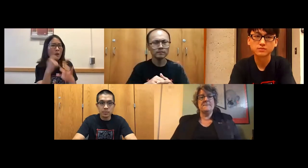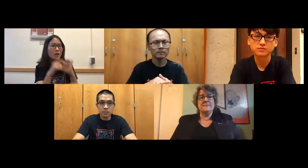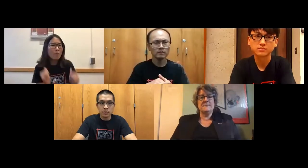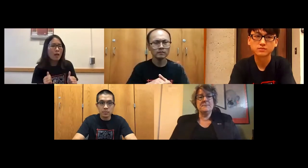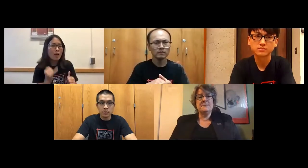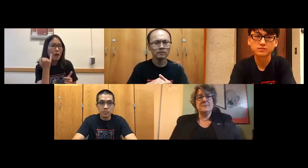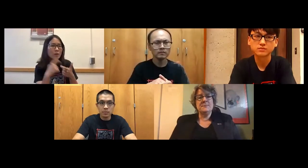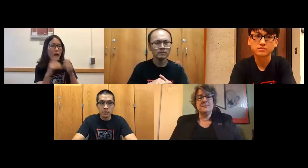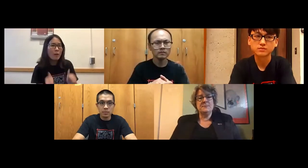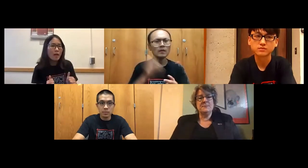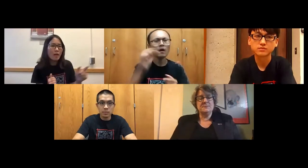No?